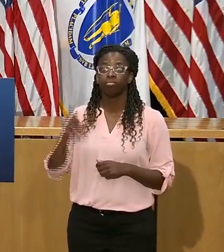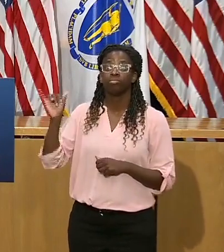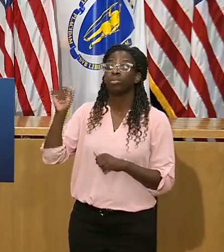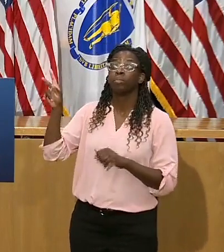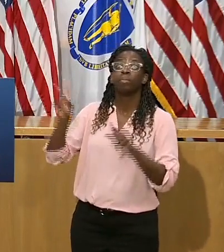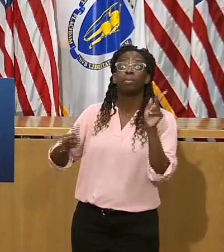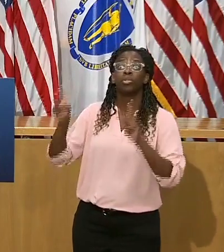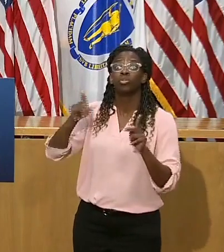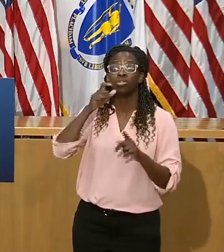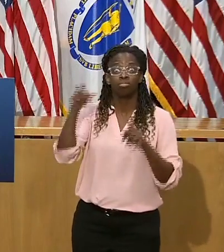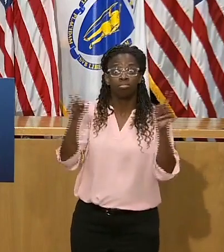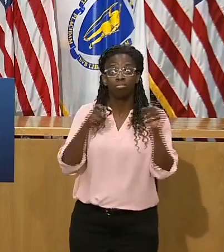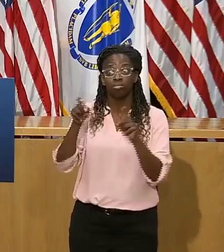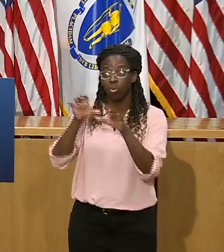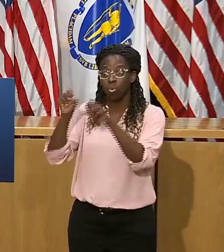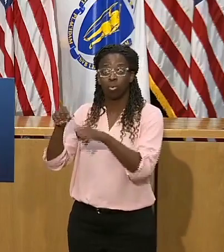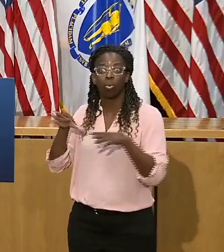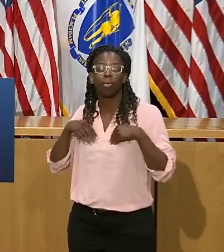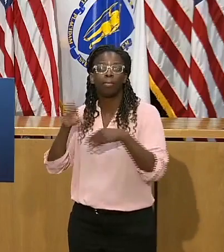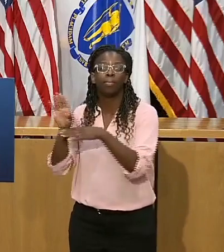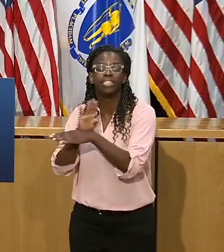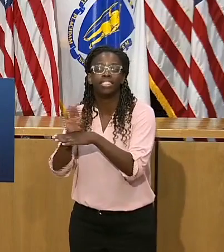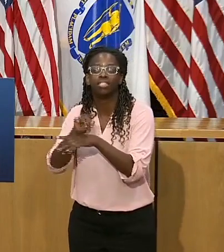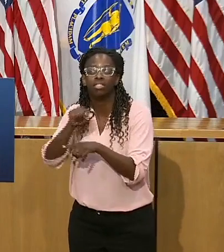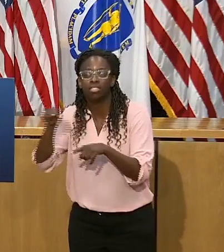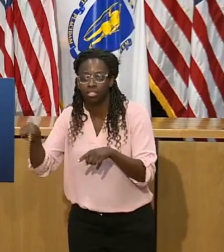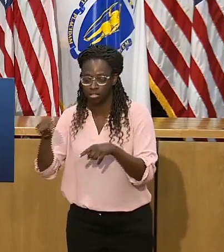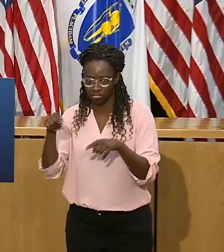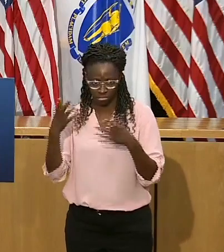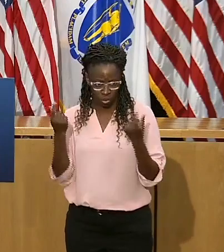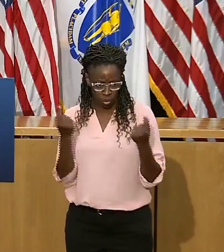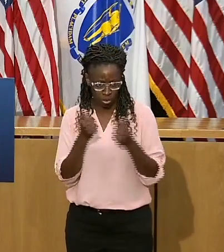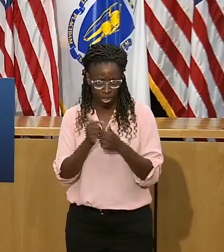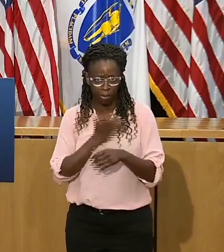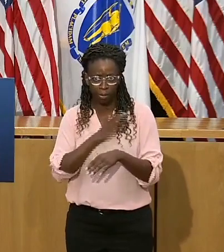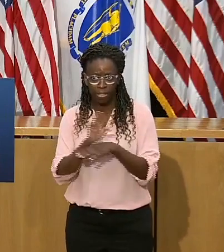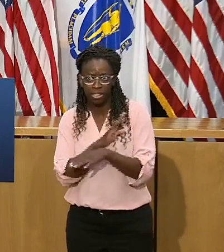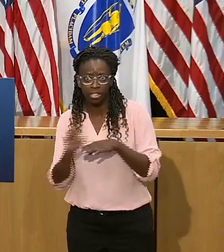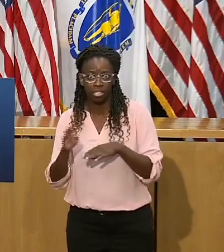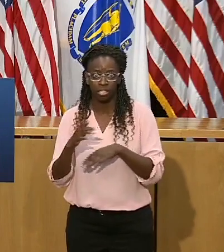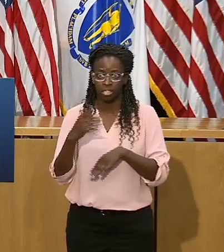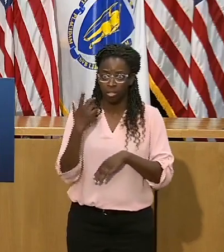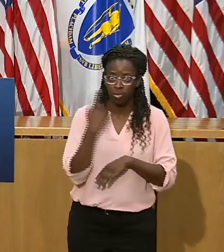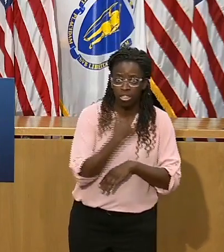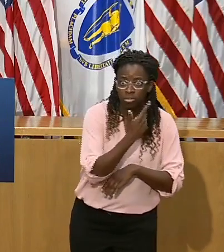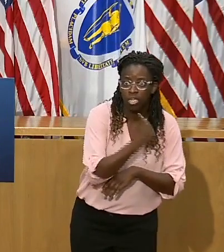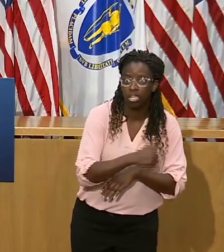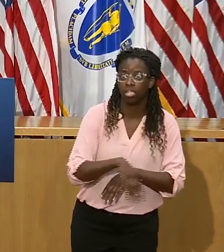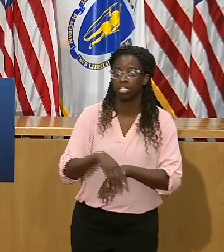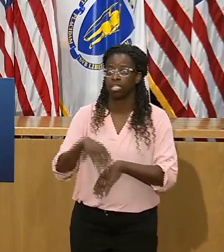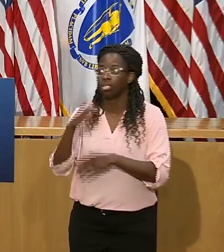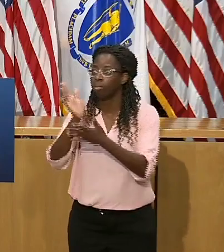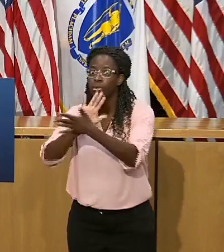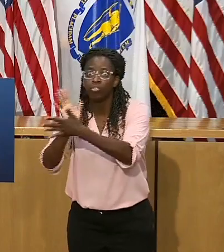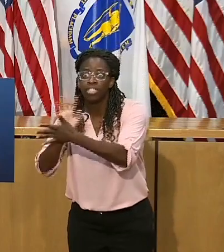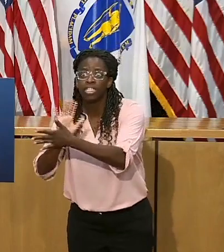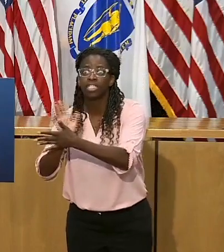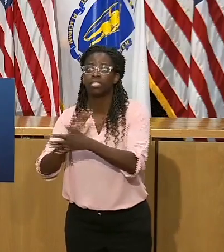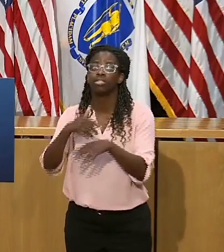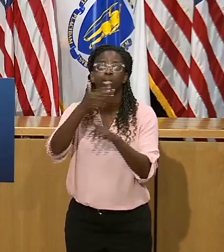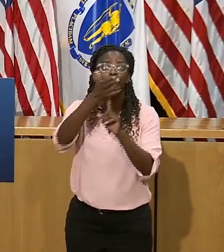and operating a retail business, an entertainment restaurant, or a hospitality